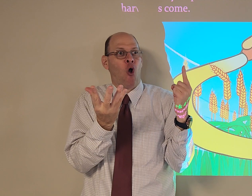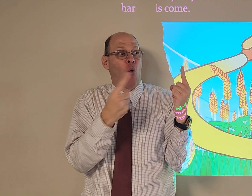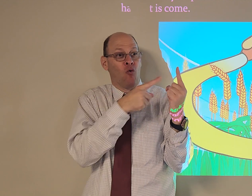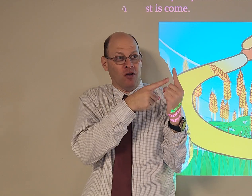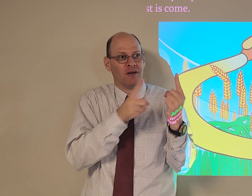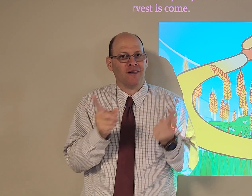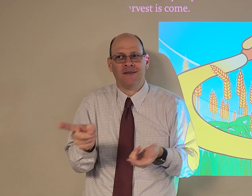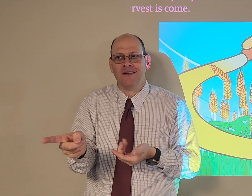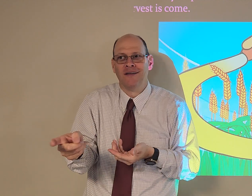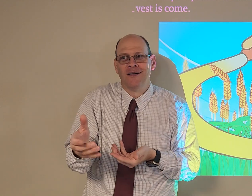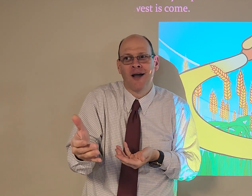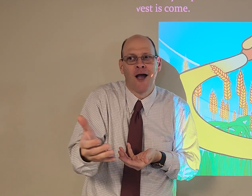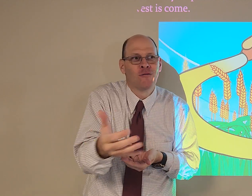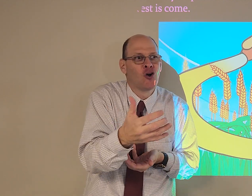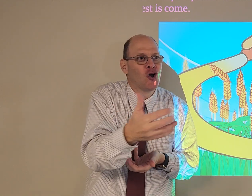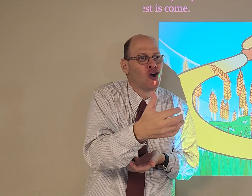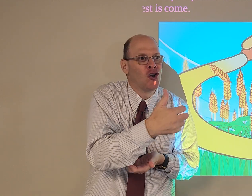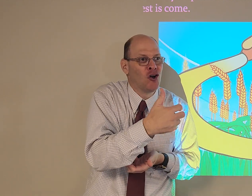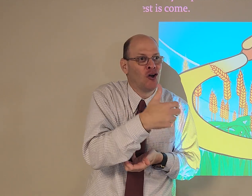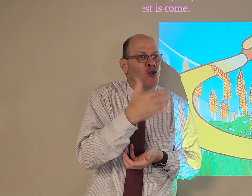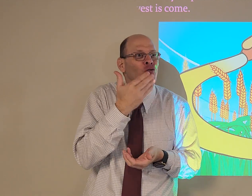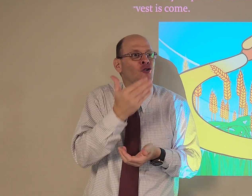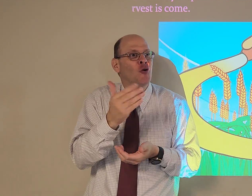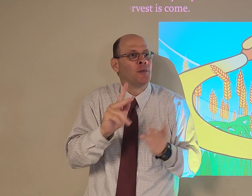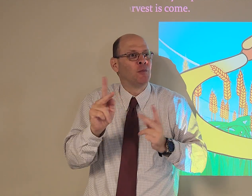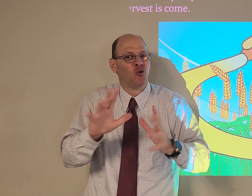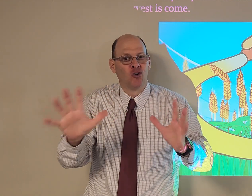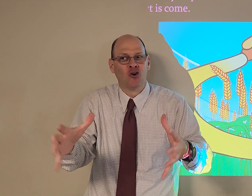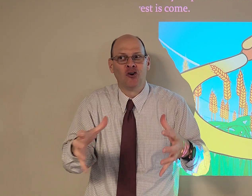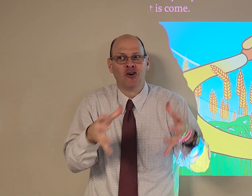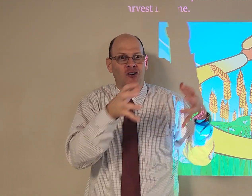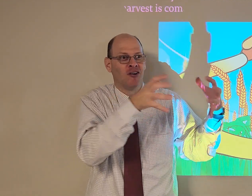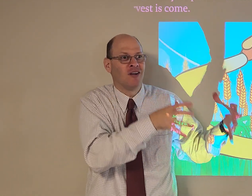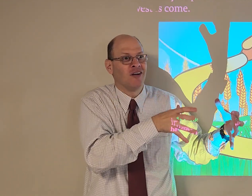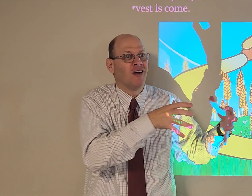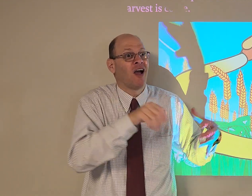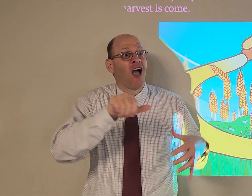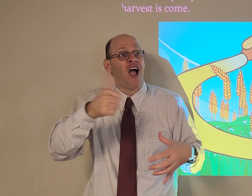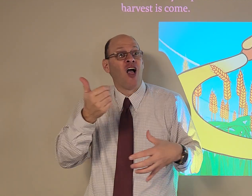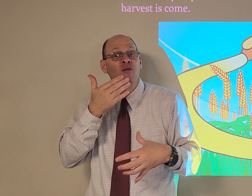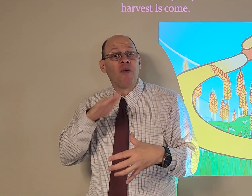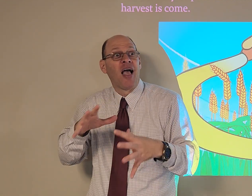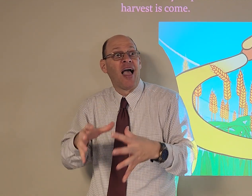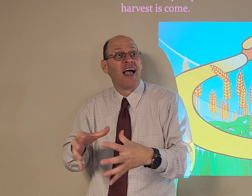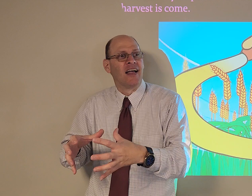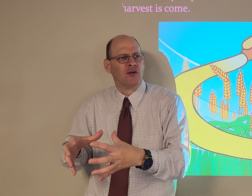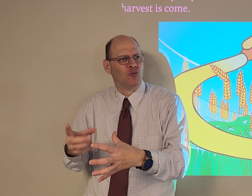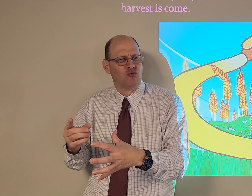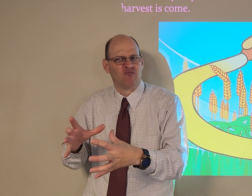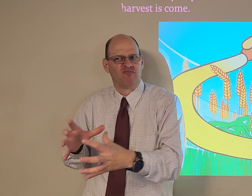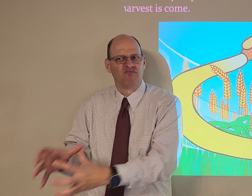so forth. We're growing. And there's coming a time when the Lord will gather